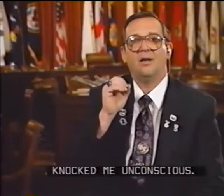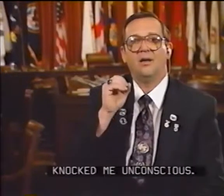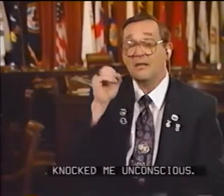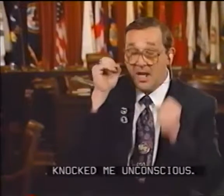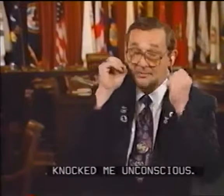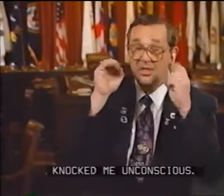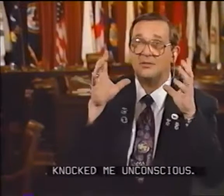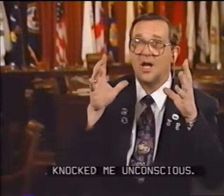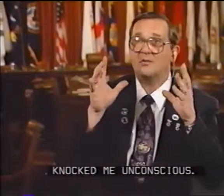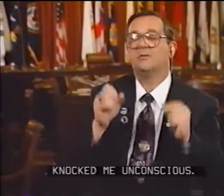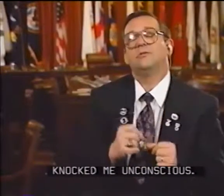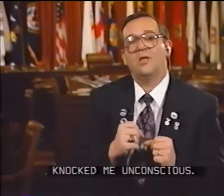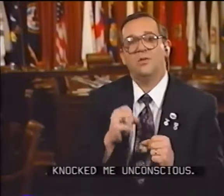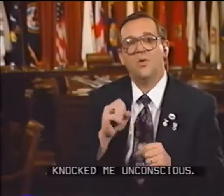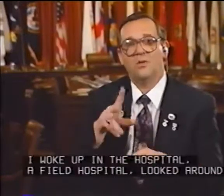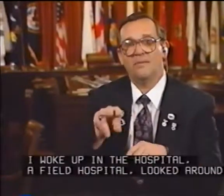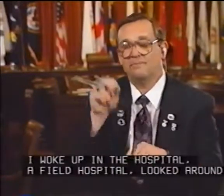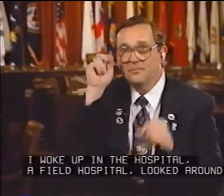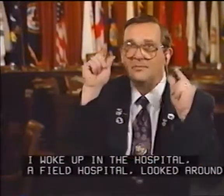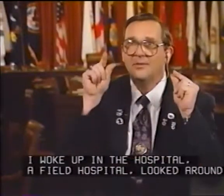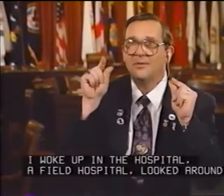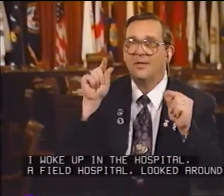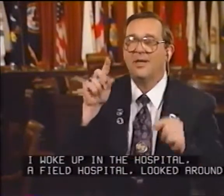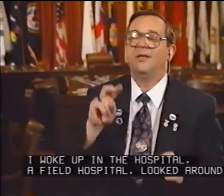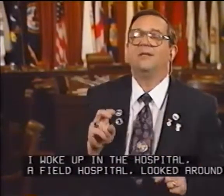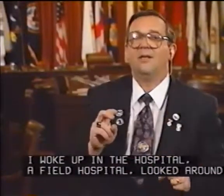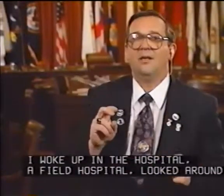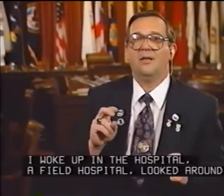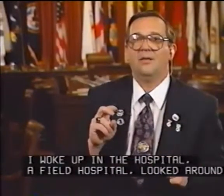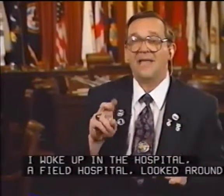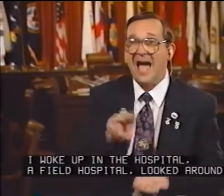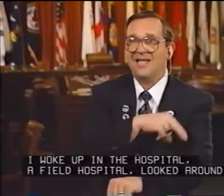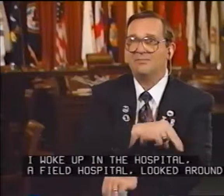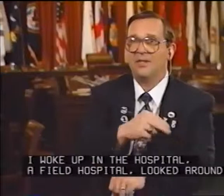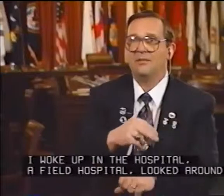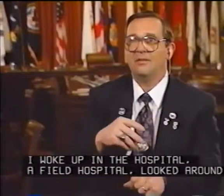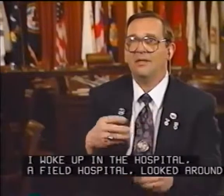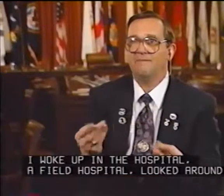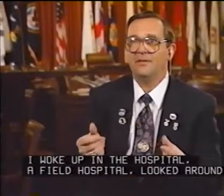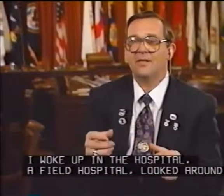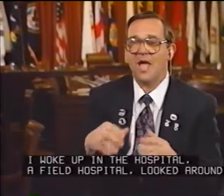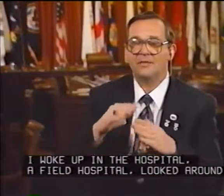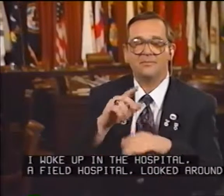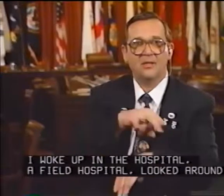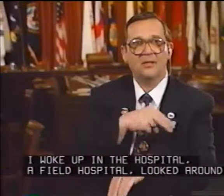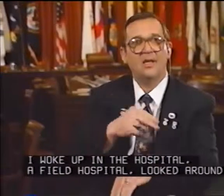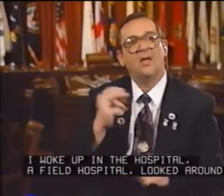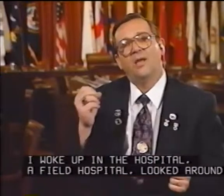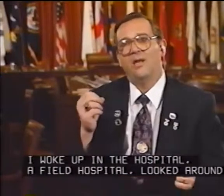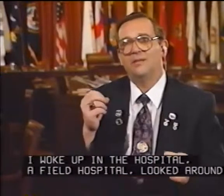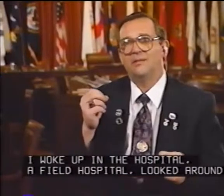knocked me unconscious. I woke up in the hospital, a field hospital, and